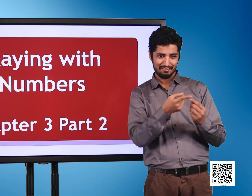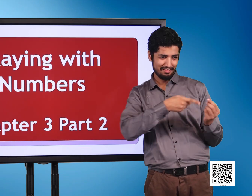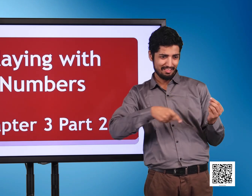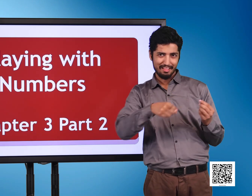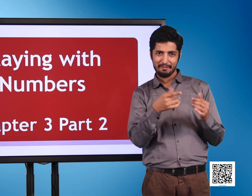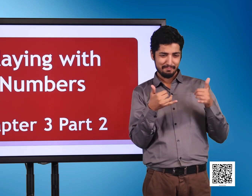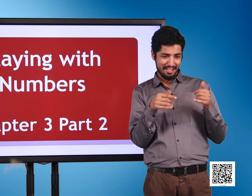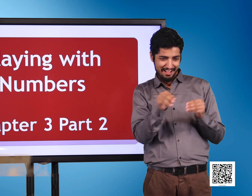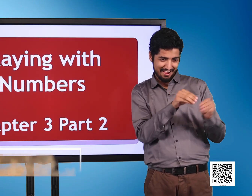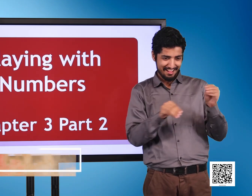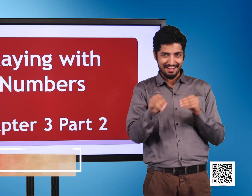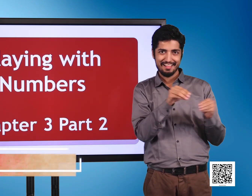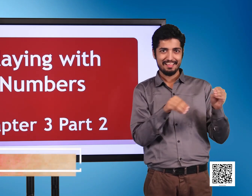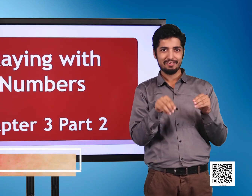Playing with Numbers.